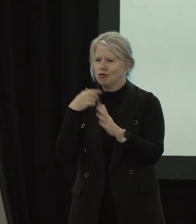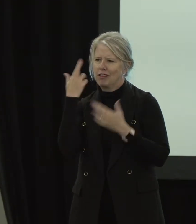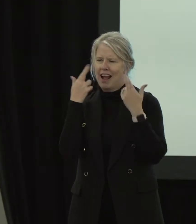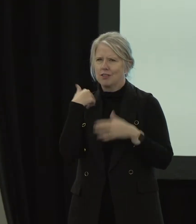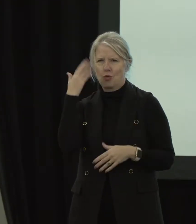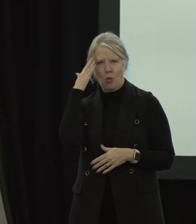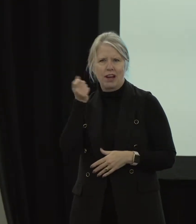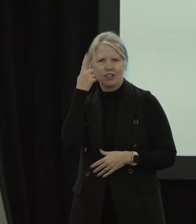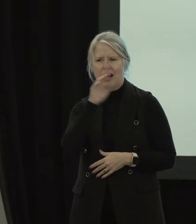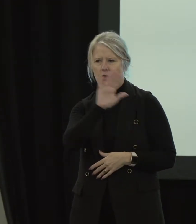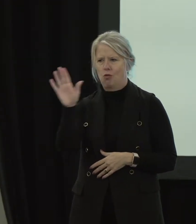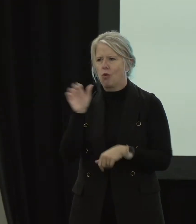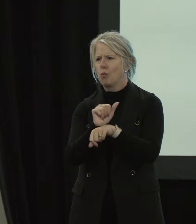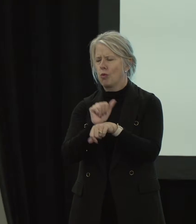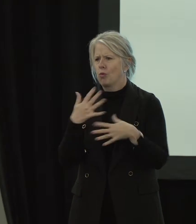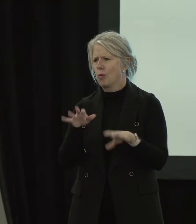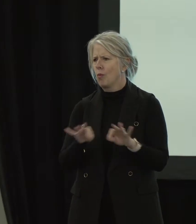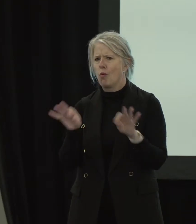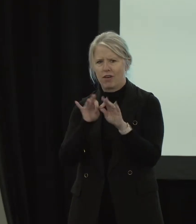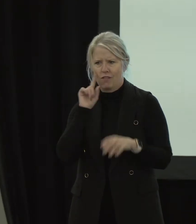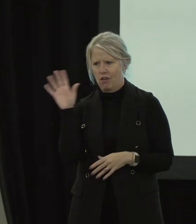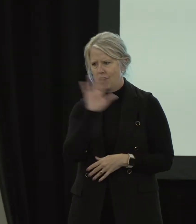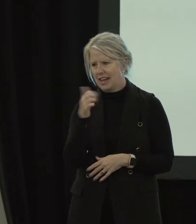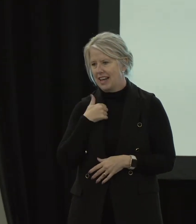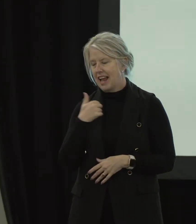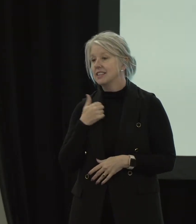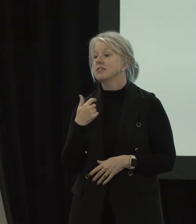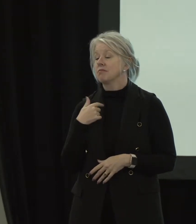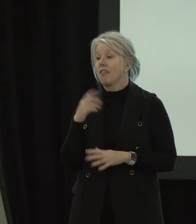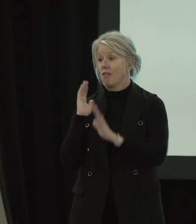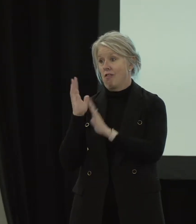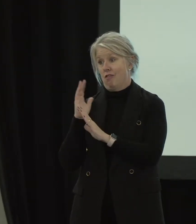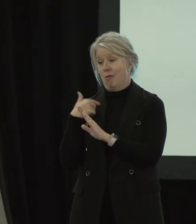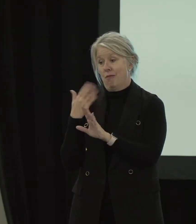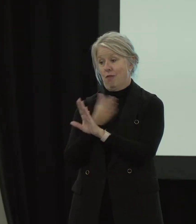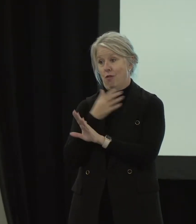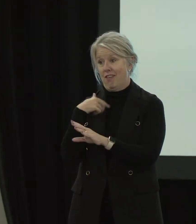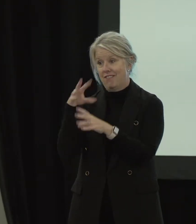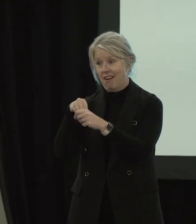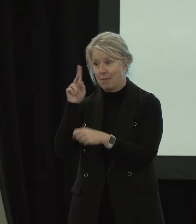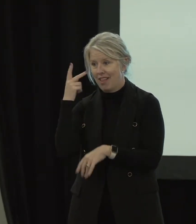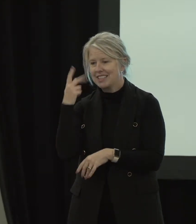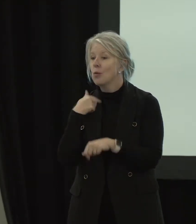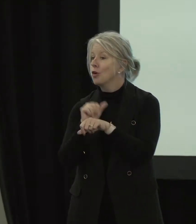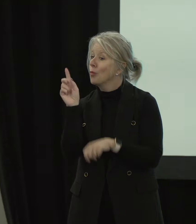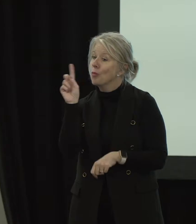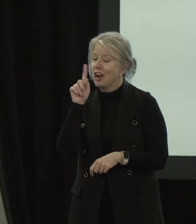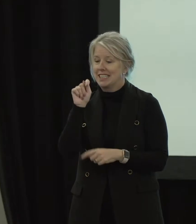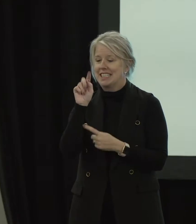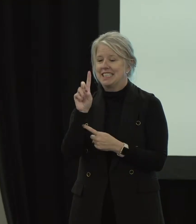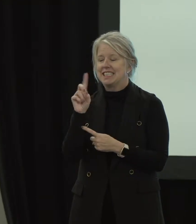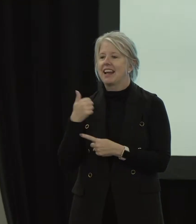realize your work is to Canadians. In my former life, before politics, I worked at TD Canada